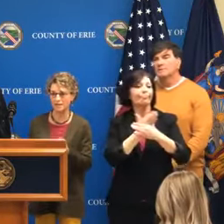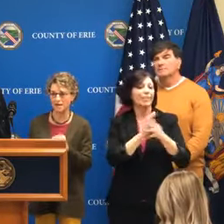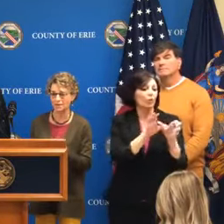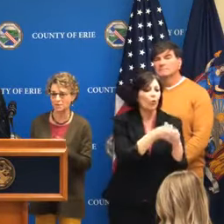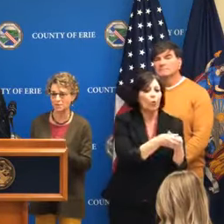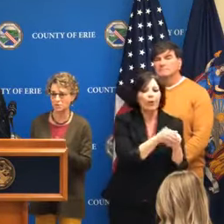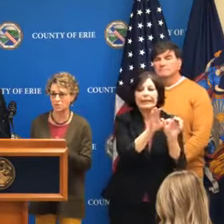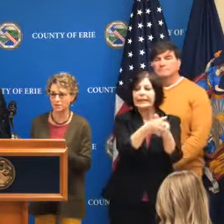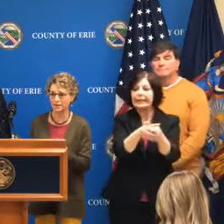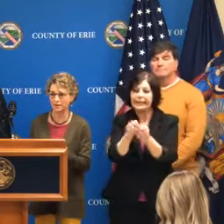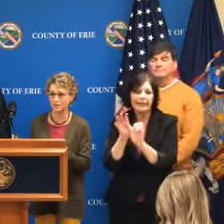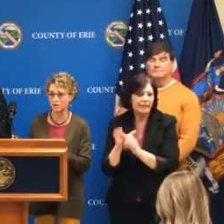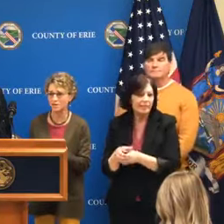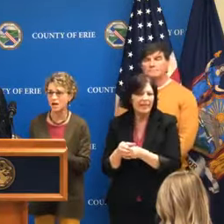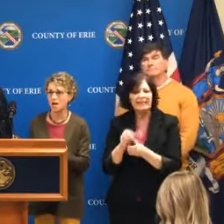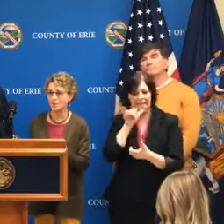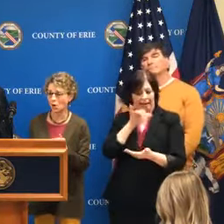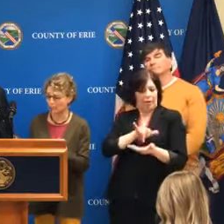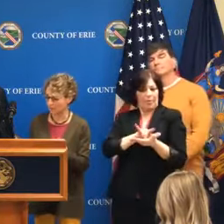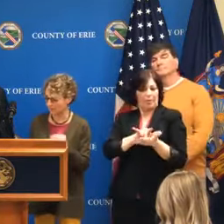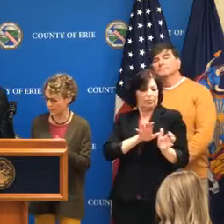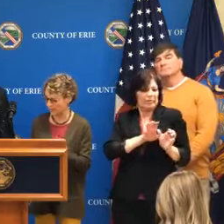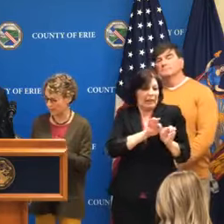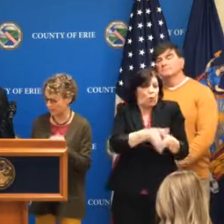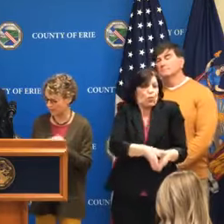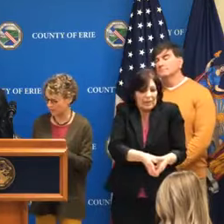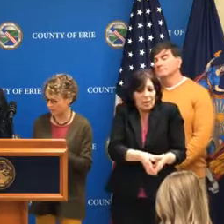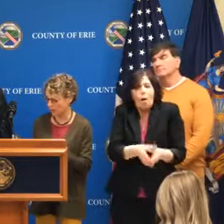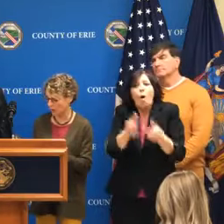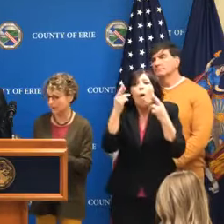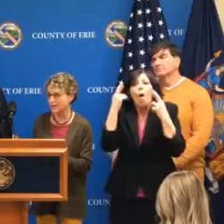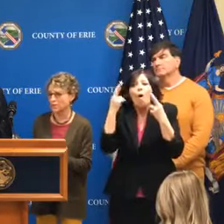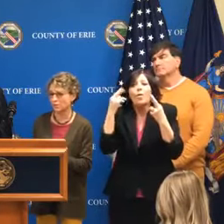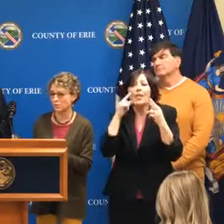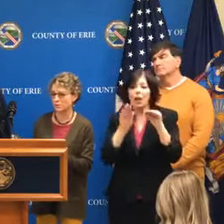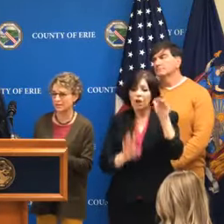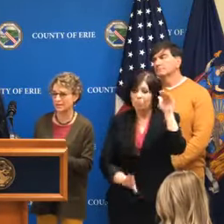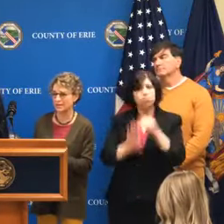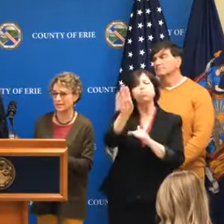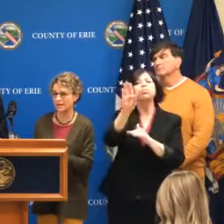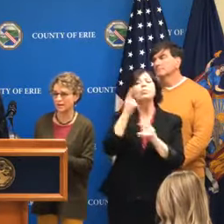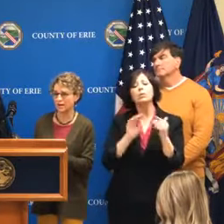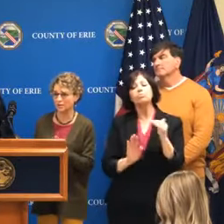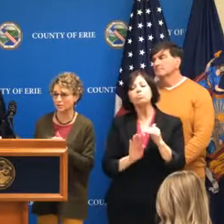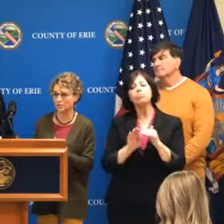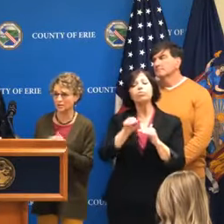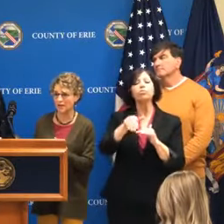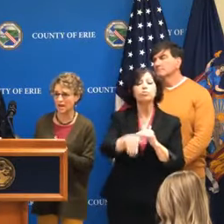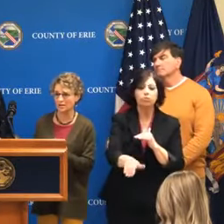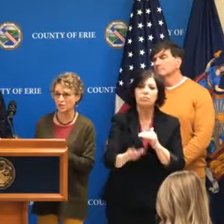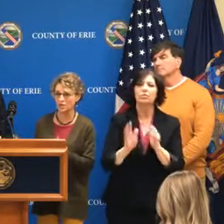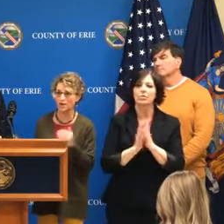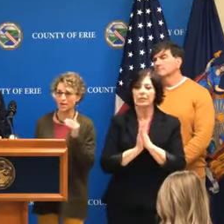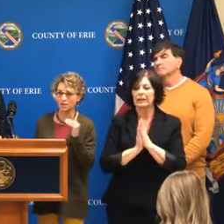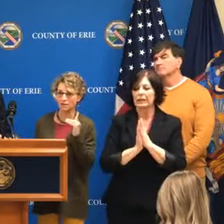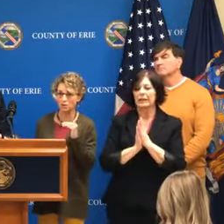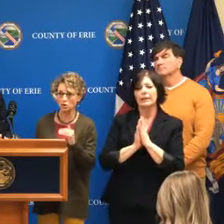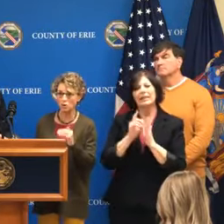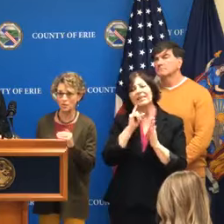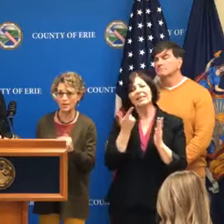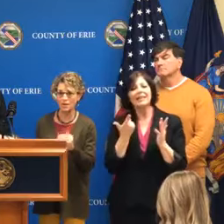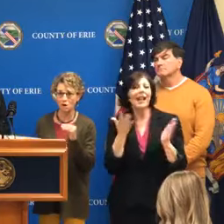these non-pharmaceutical interventions, hopefully we'll be able to shift the curve to what we would see the area under the slash. So it's